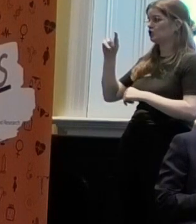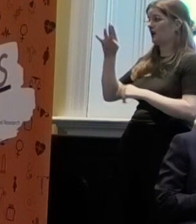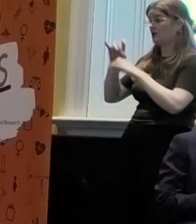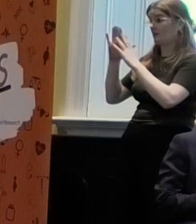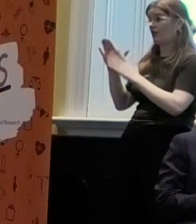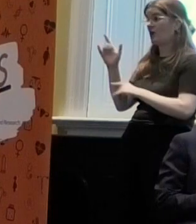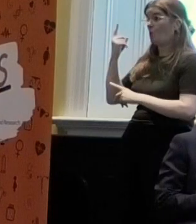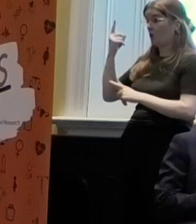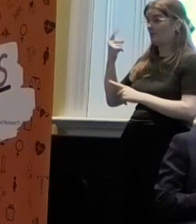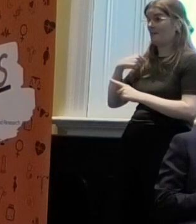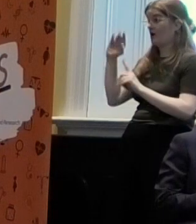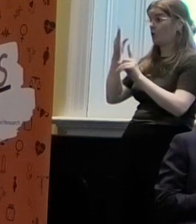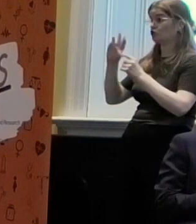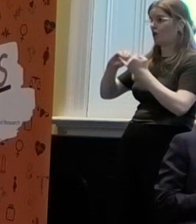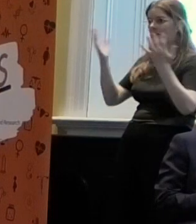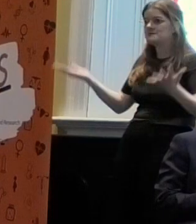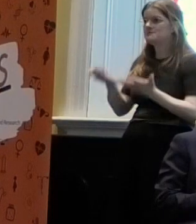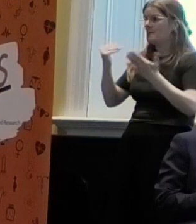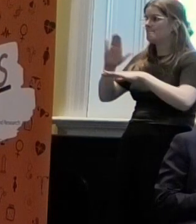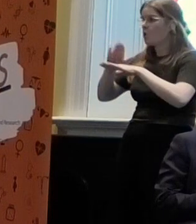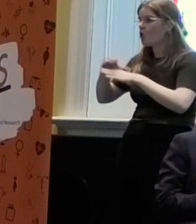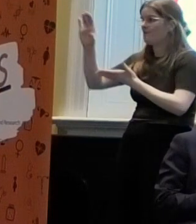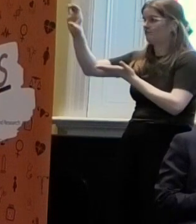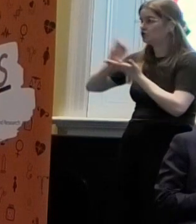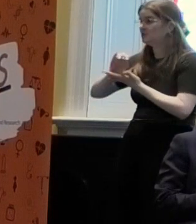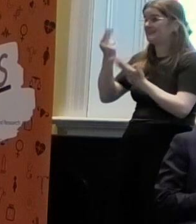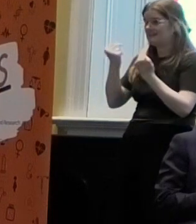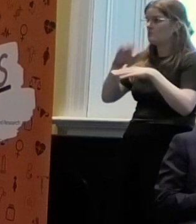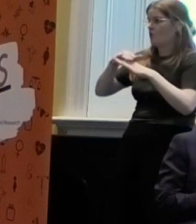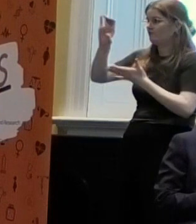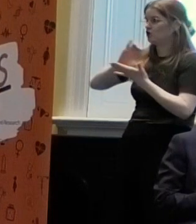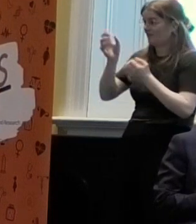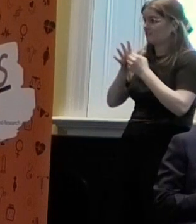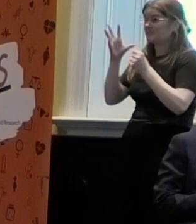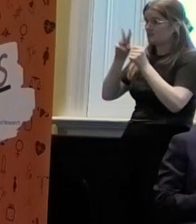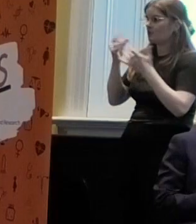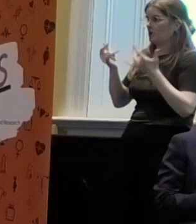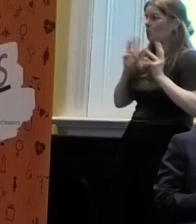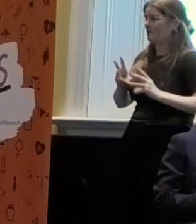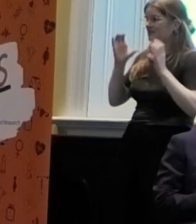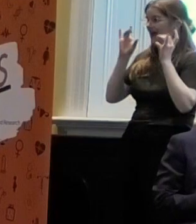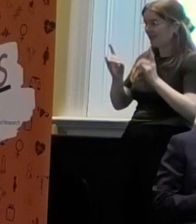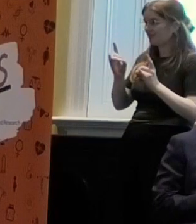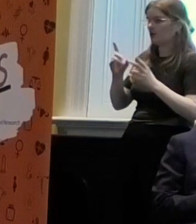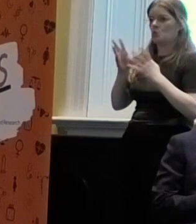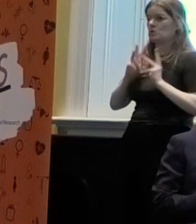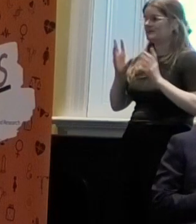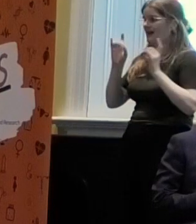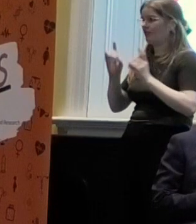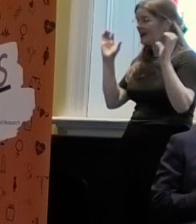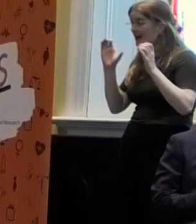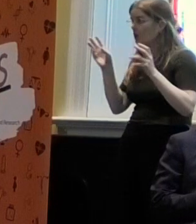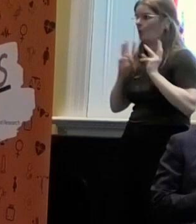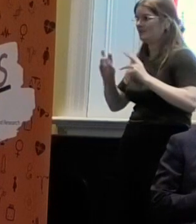try and drive additional new funding for women's health care, women's health research,